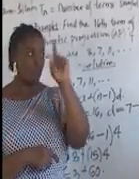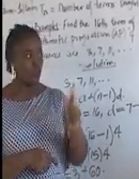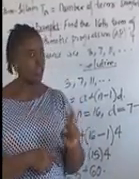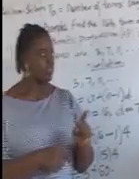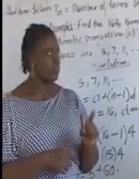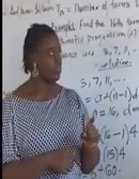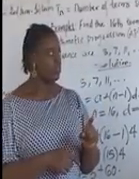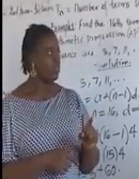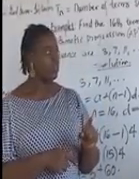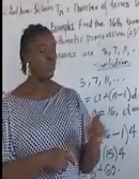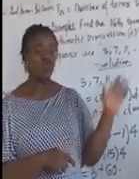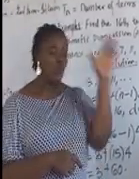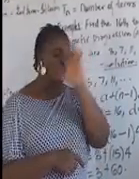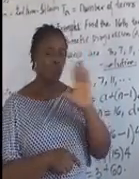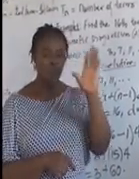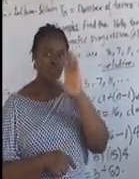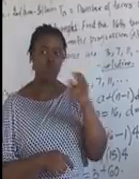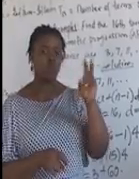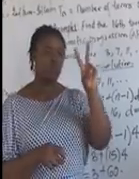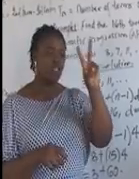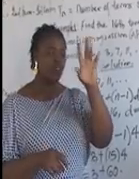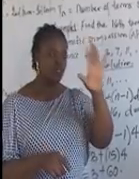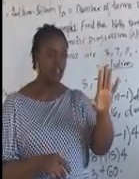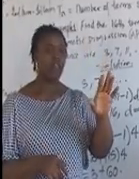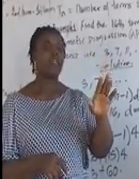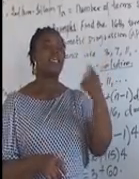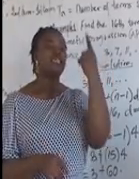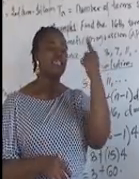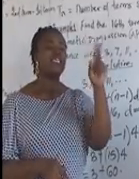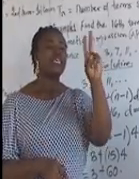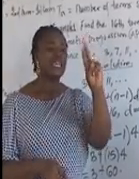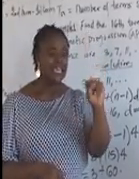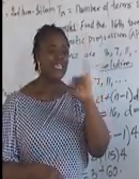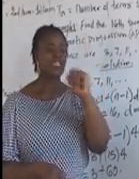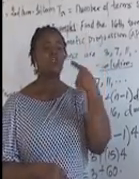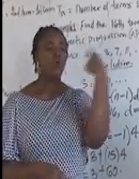Don't be thinking where it's 25. It's from the question. Take note of it.